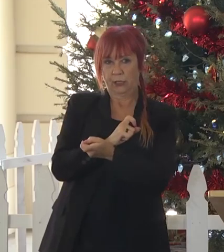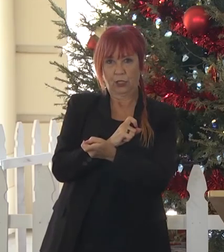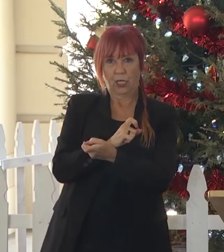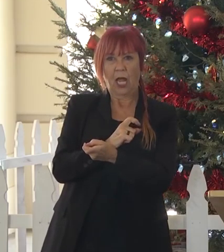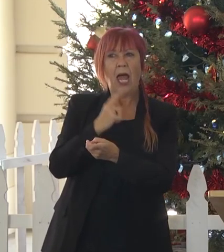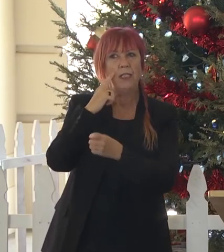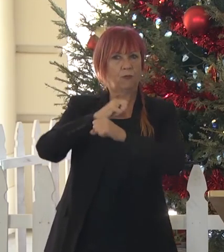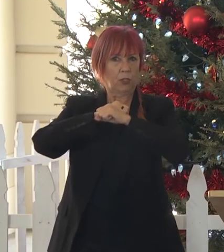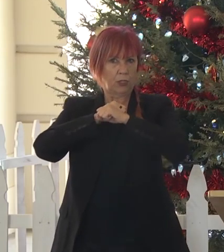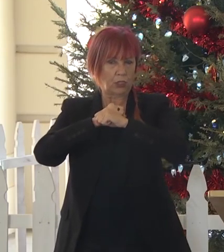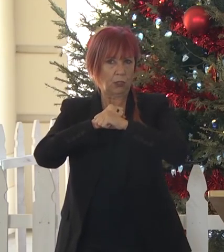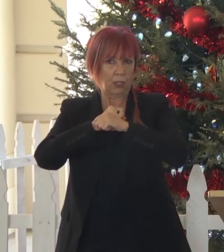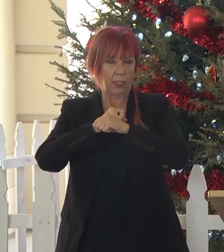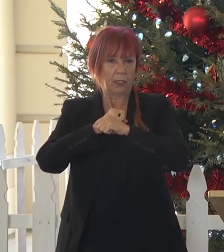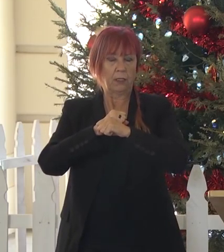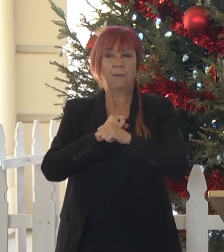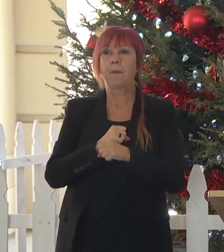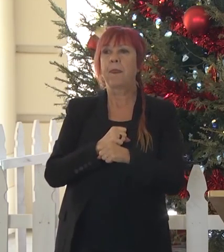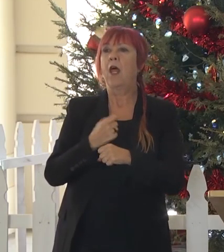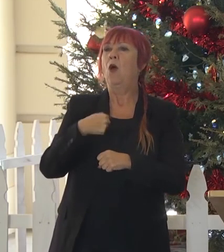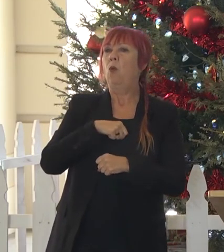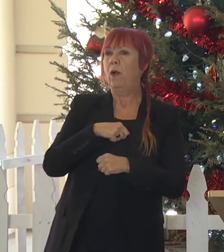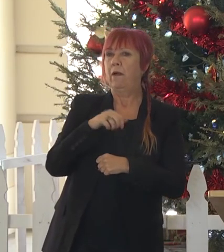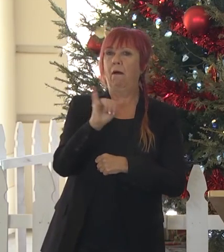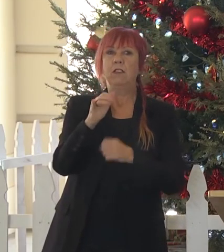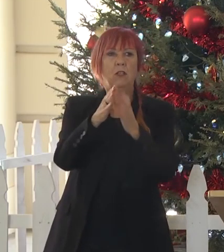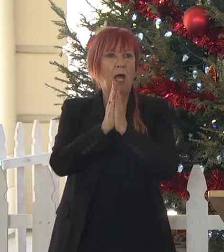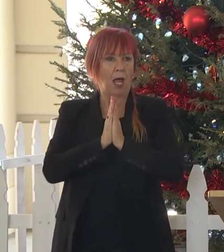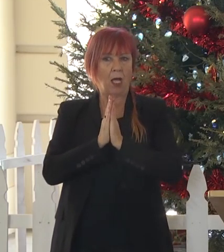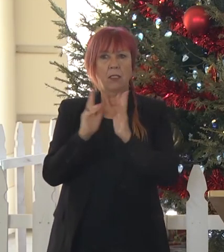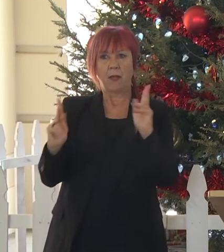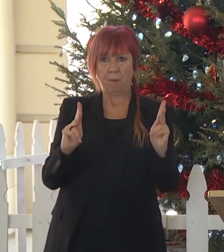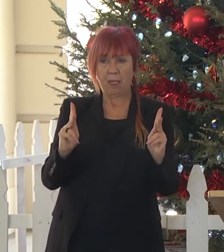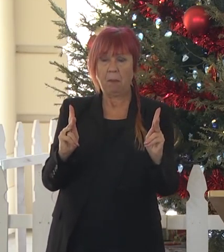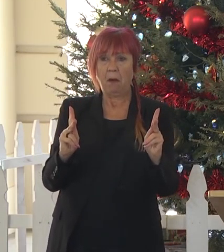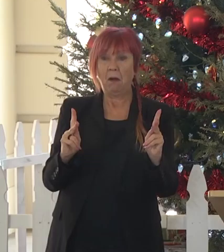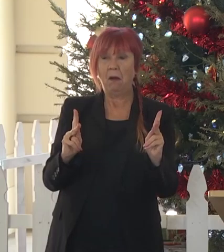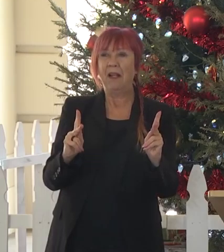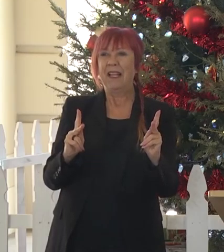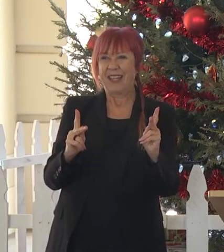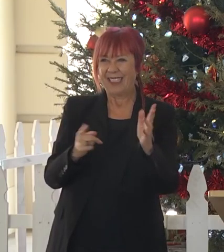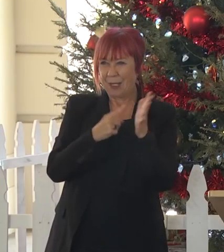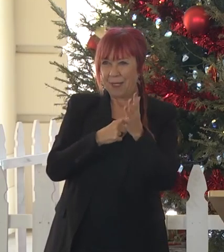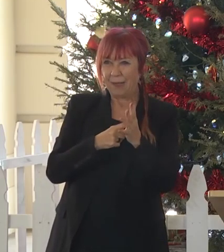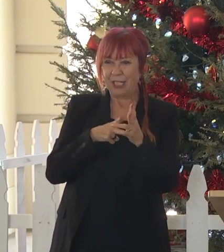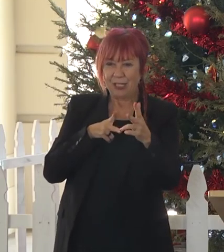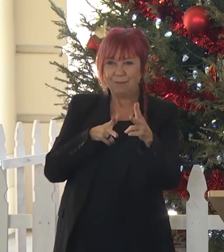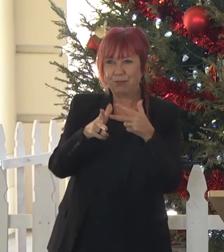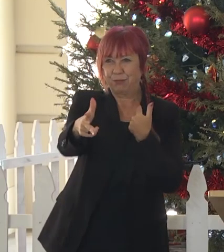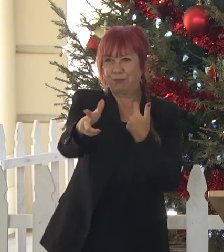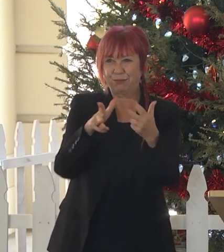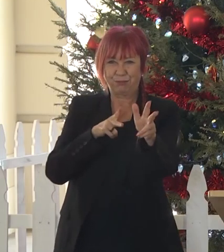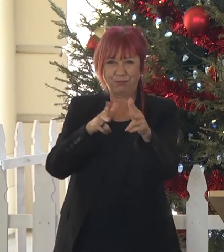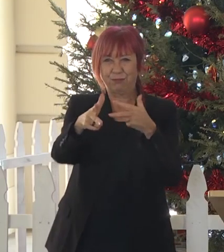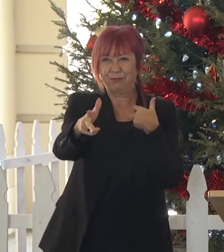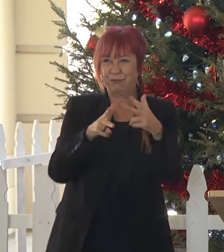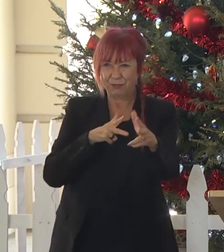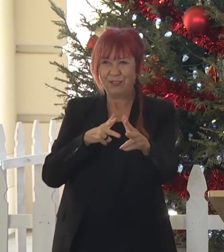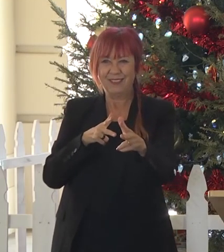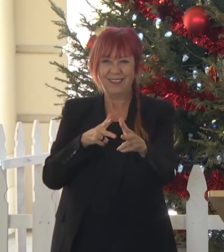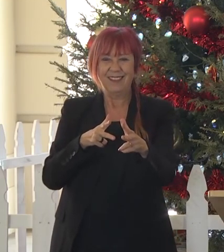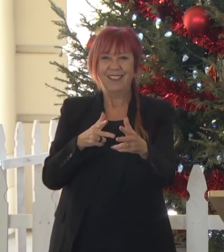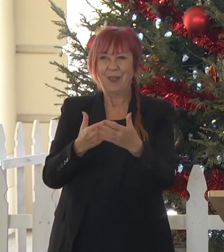measures exclusively. We would ask people who have typically cruised the parade route to leave your hot rods at home this